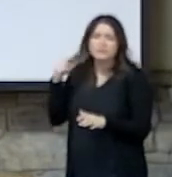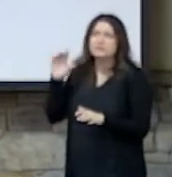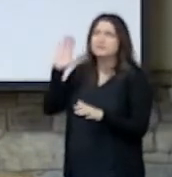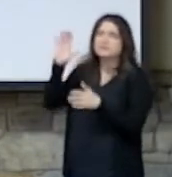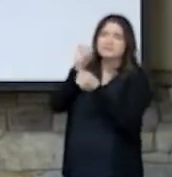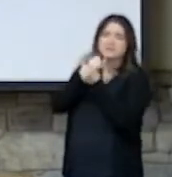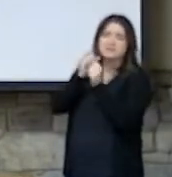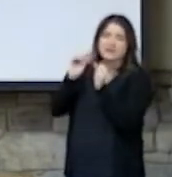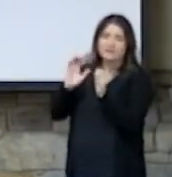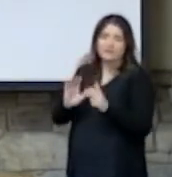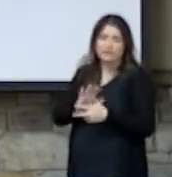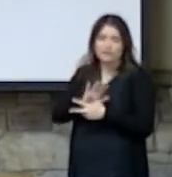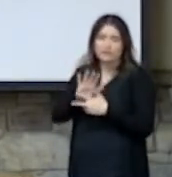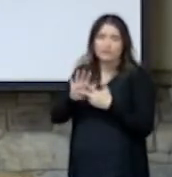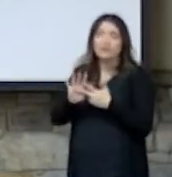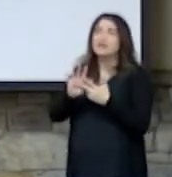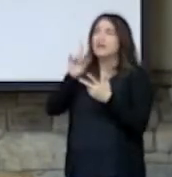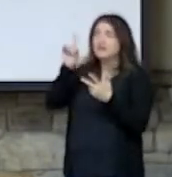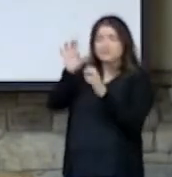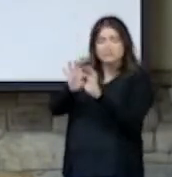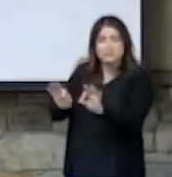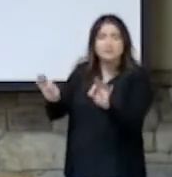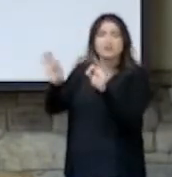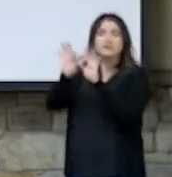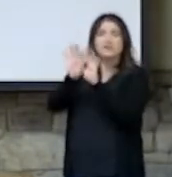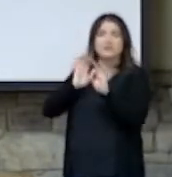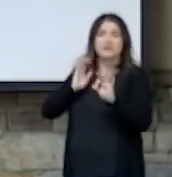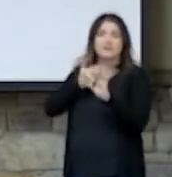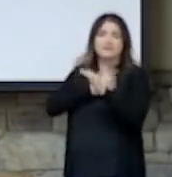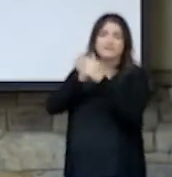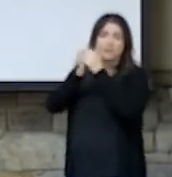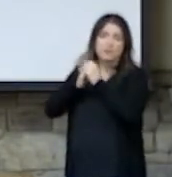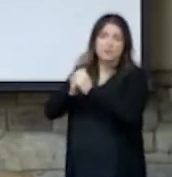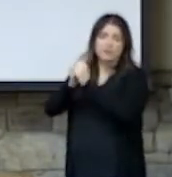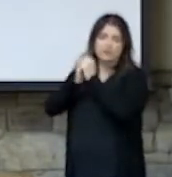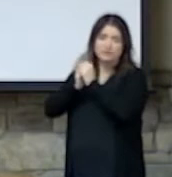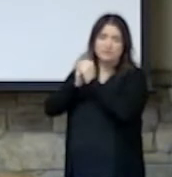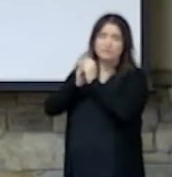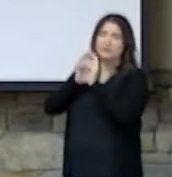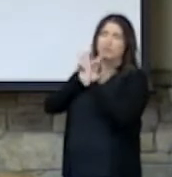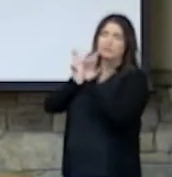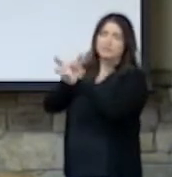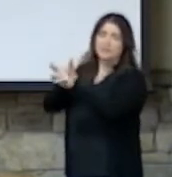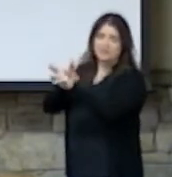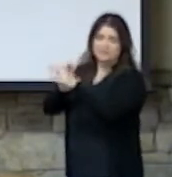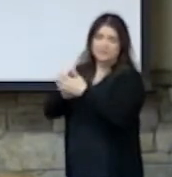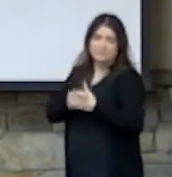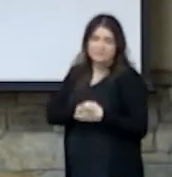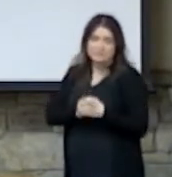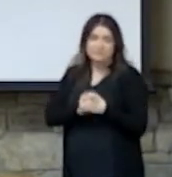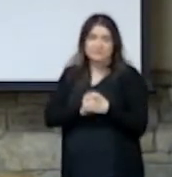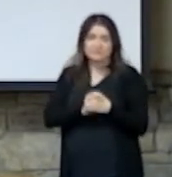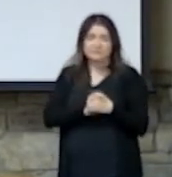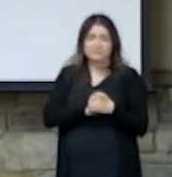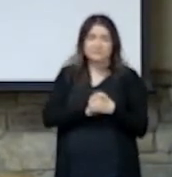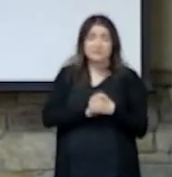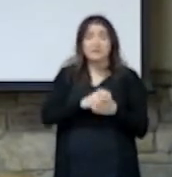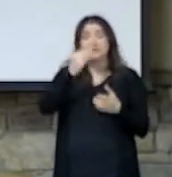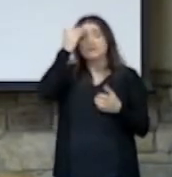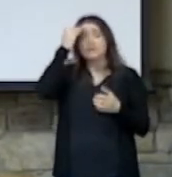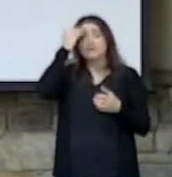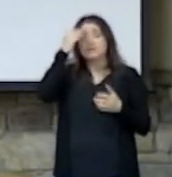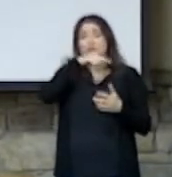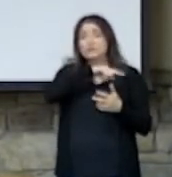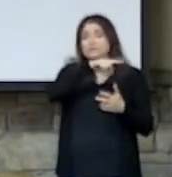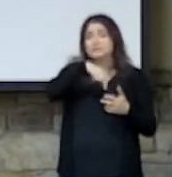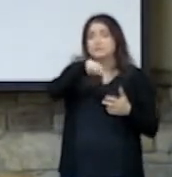Savior. And He's worthy of our worship and our response to Him. You know, these wise